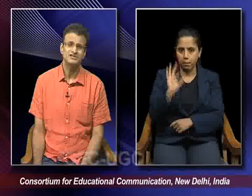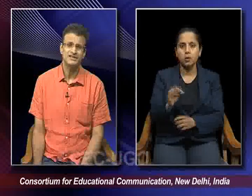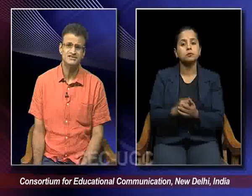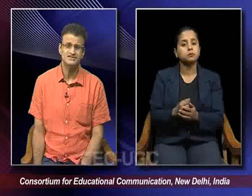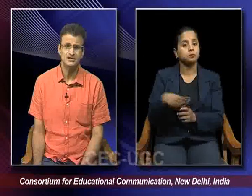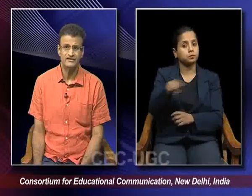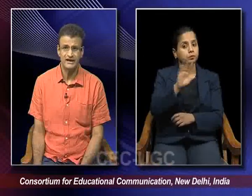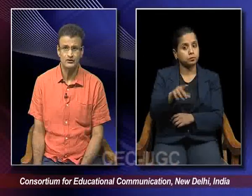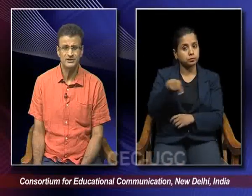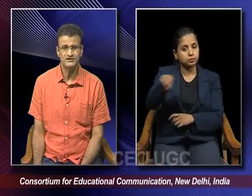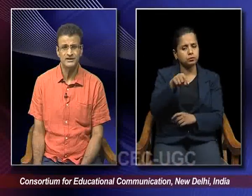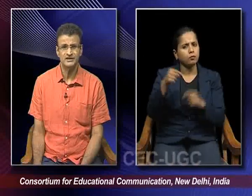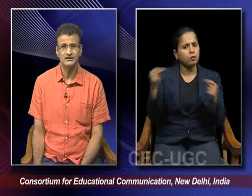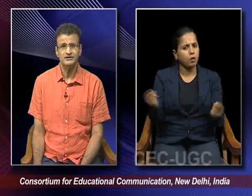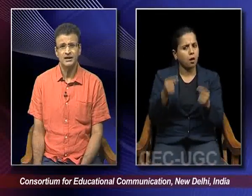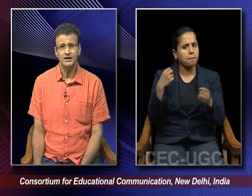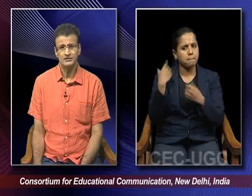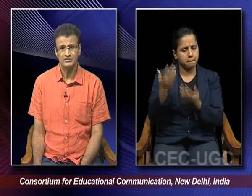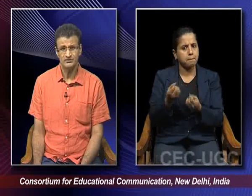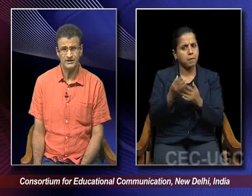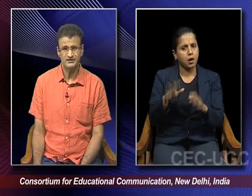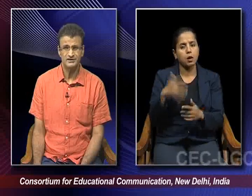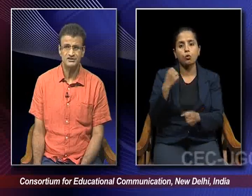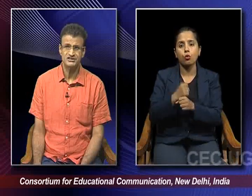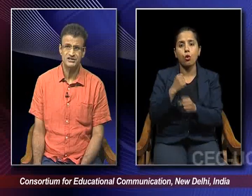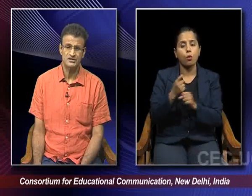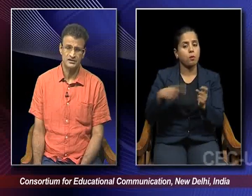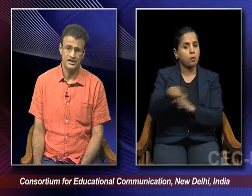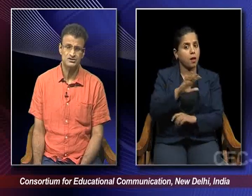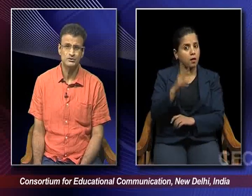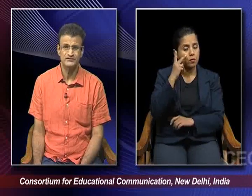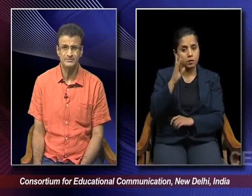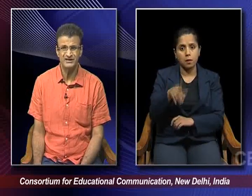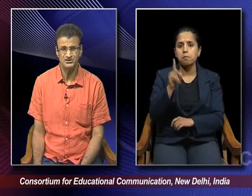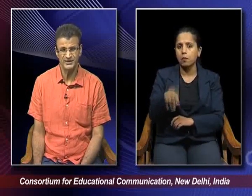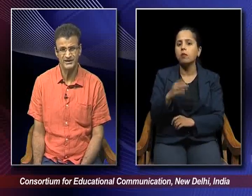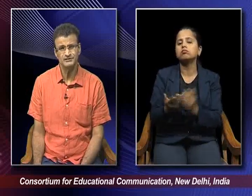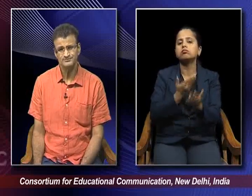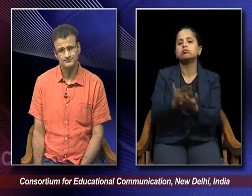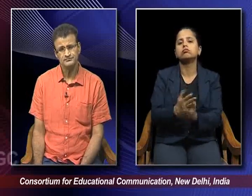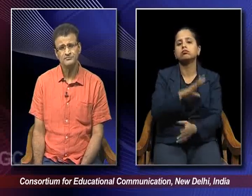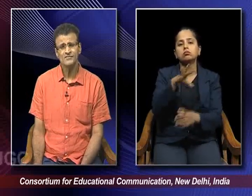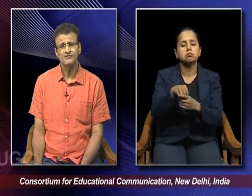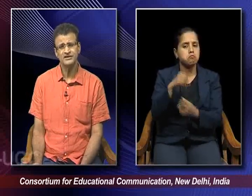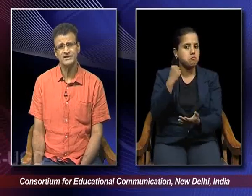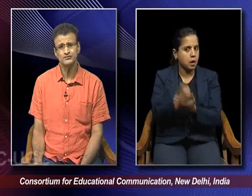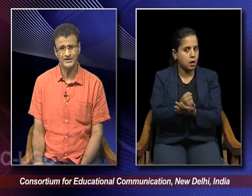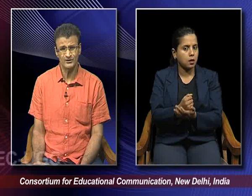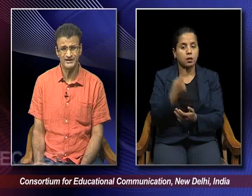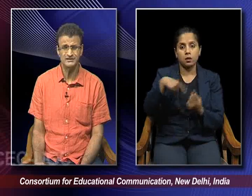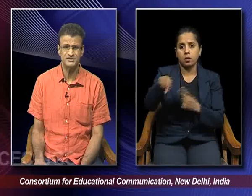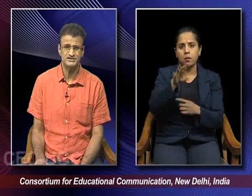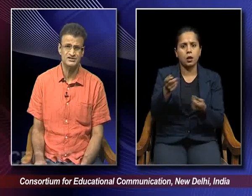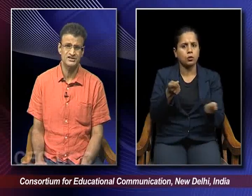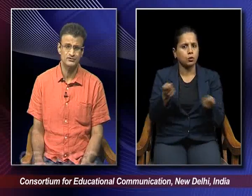she has this kind of an argument that how the government, she has to in a way participate, where they have to